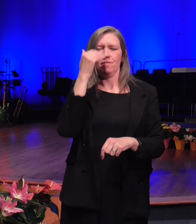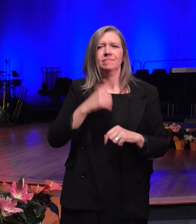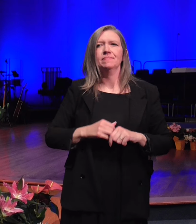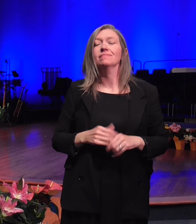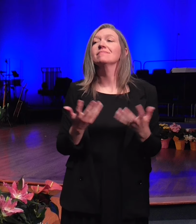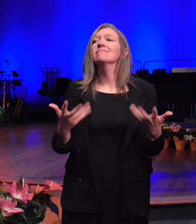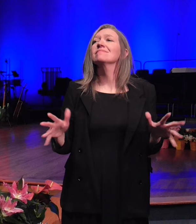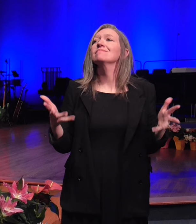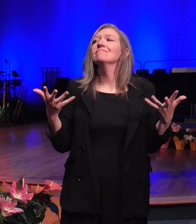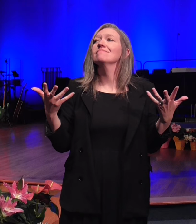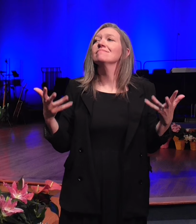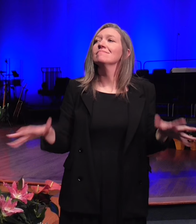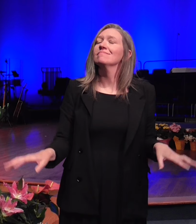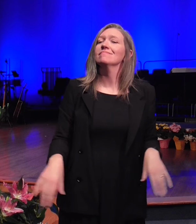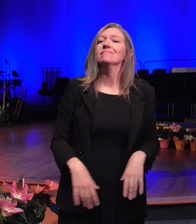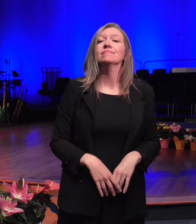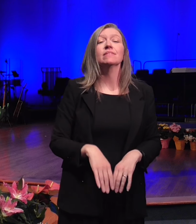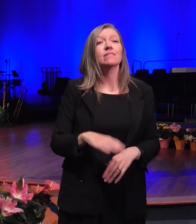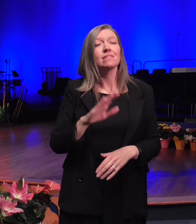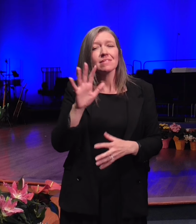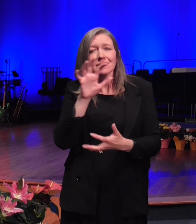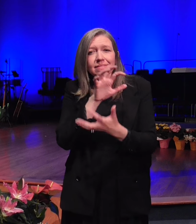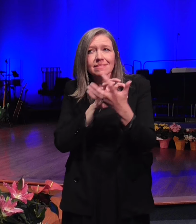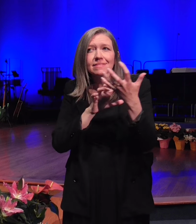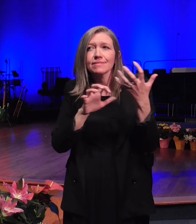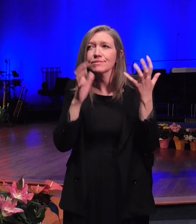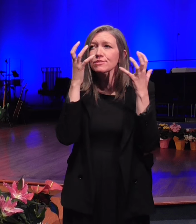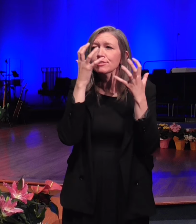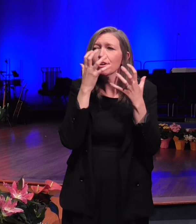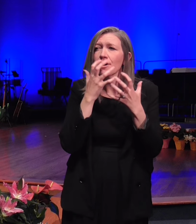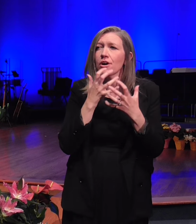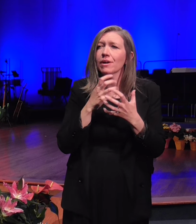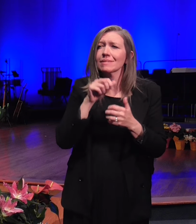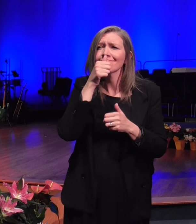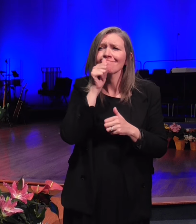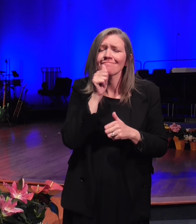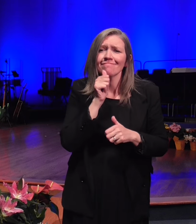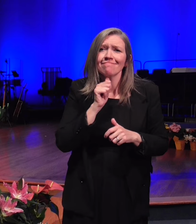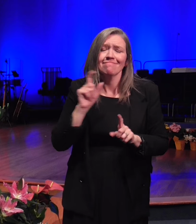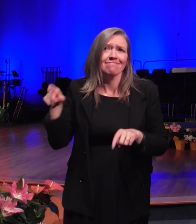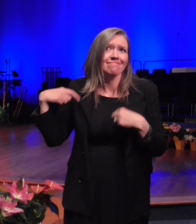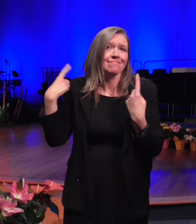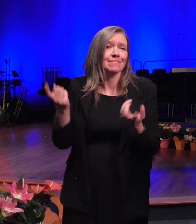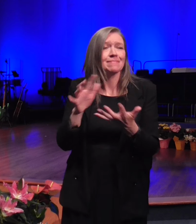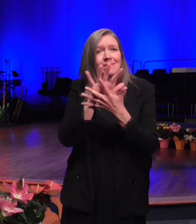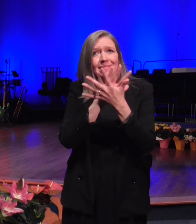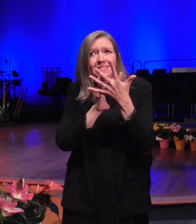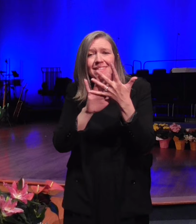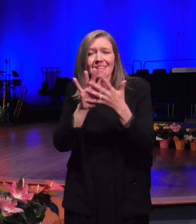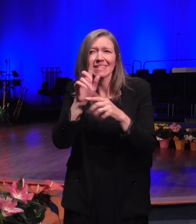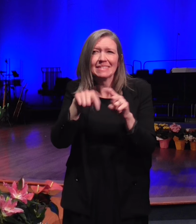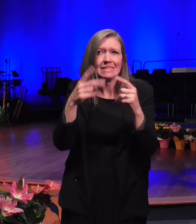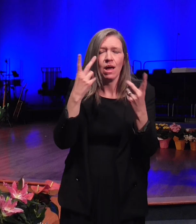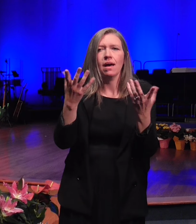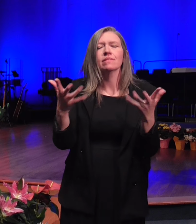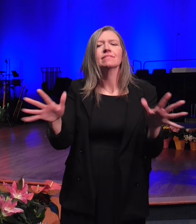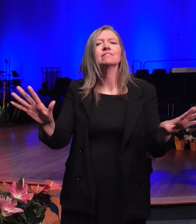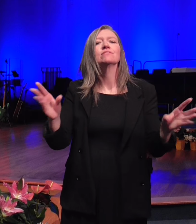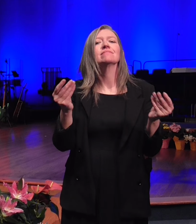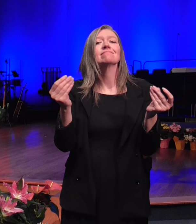Gone, gone are the dark clouds that had me blind. Gonna be